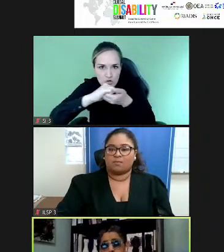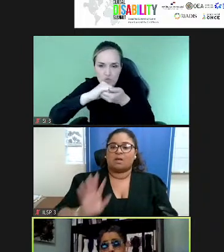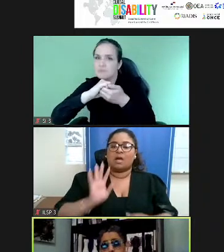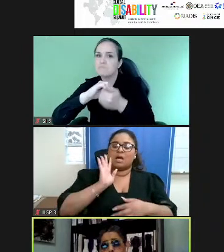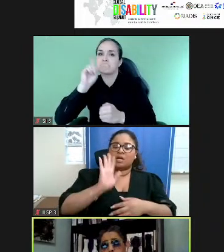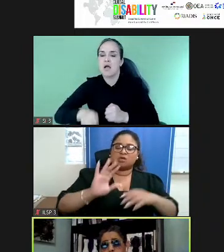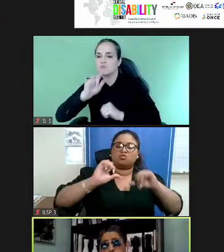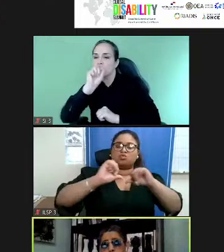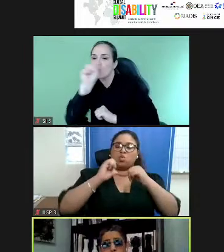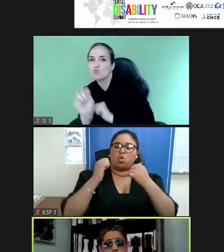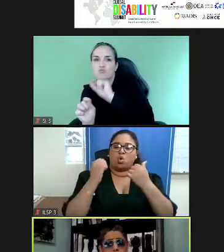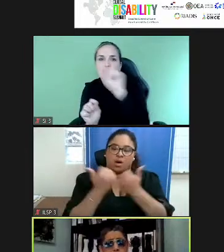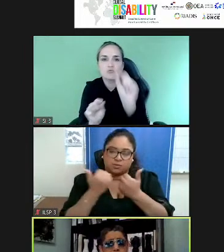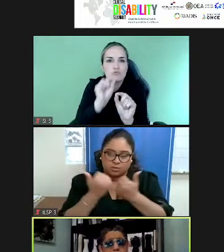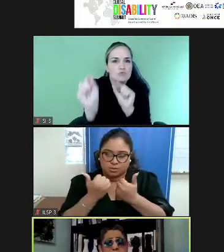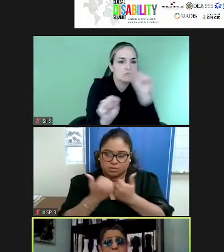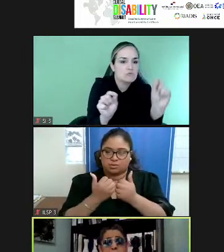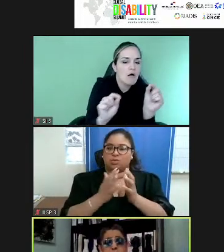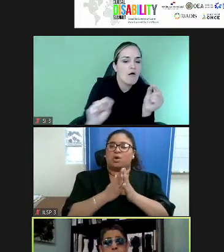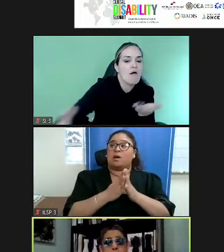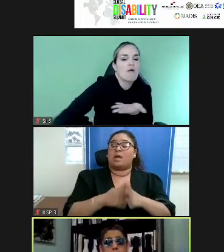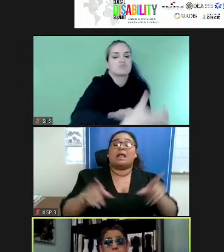families and organizations